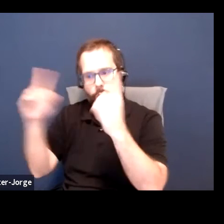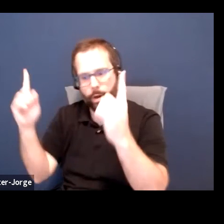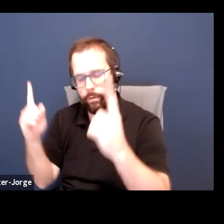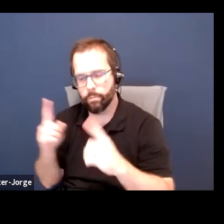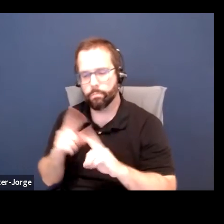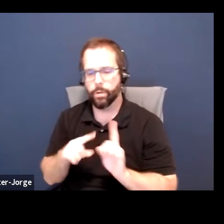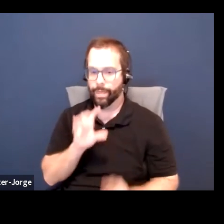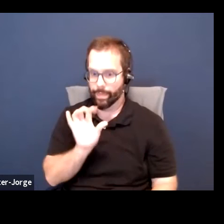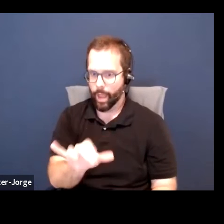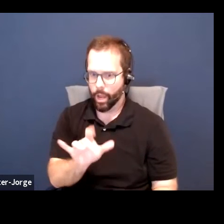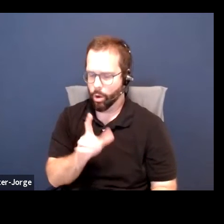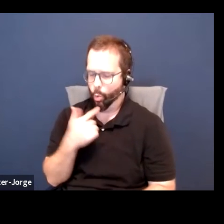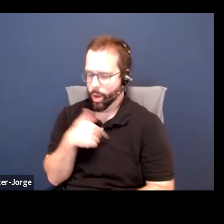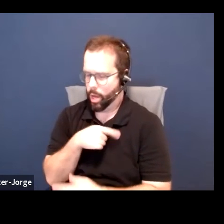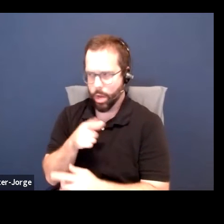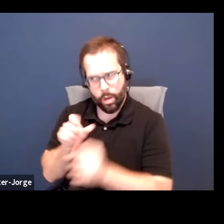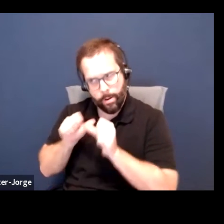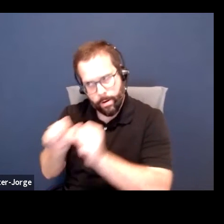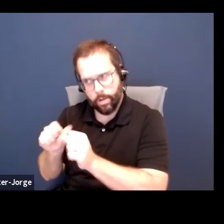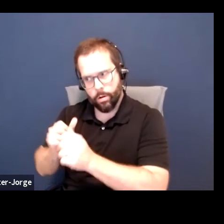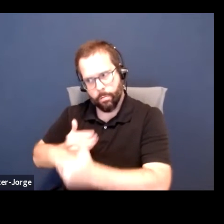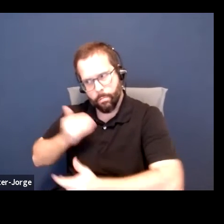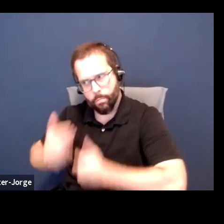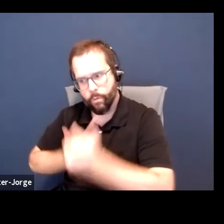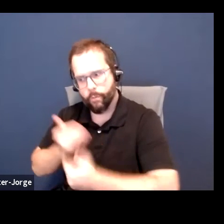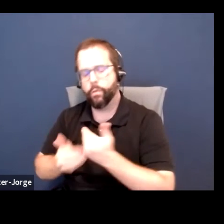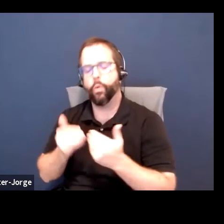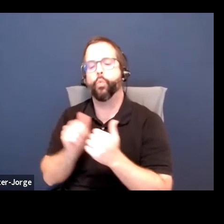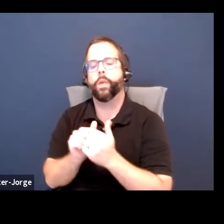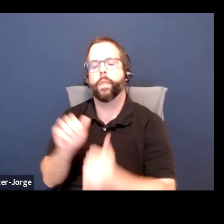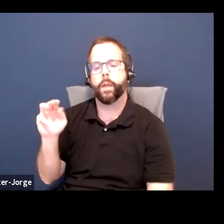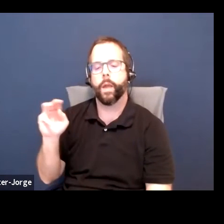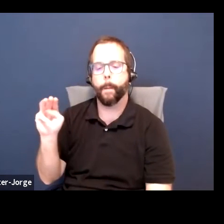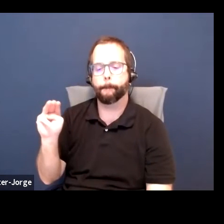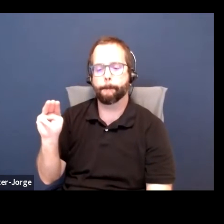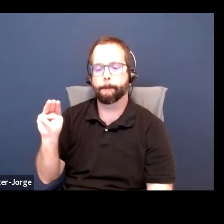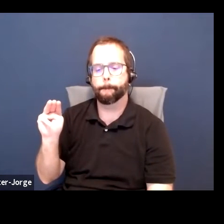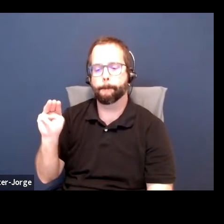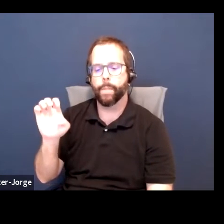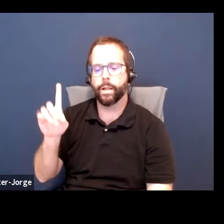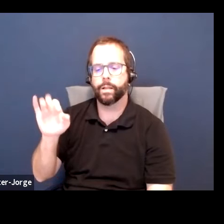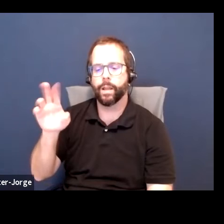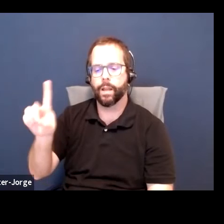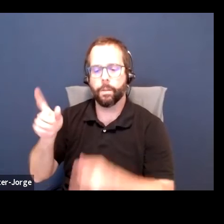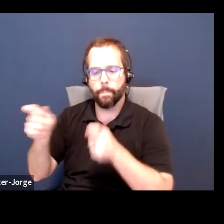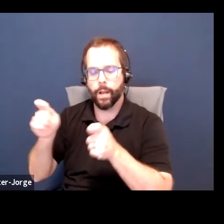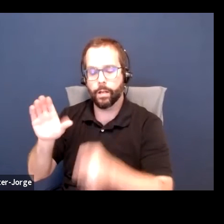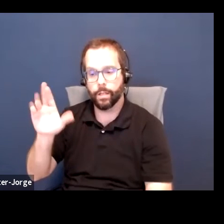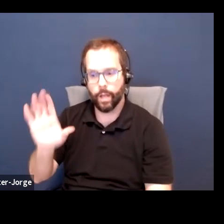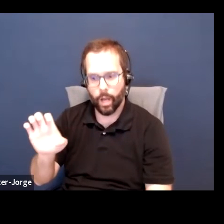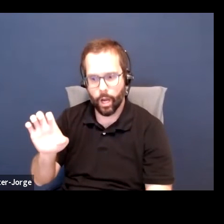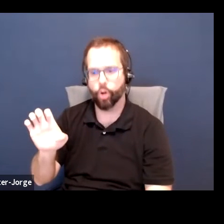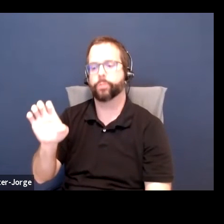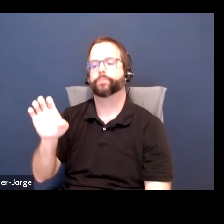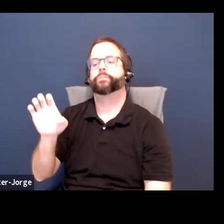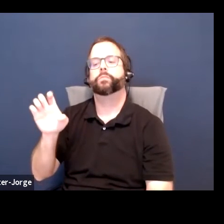get addressed as we move forward with Medicaid managed care. People with autism, very same thing. People with spinal cord injuries.